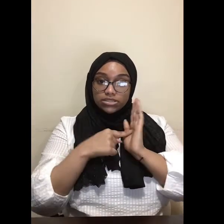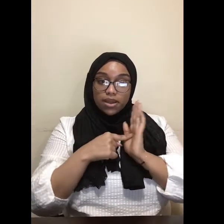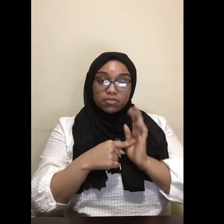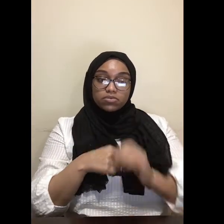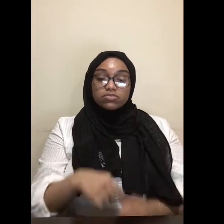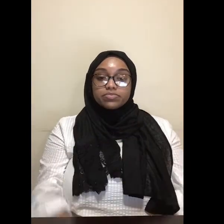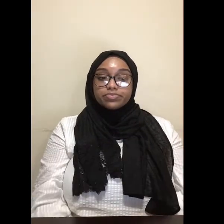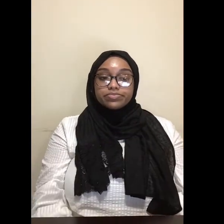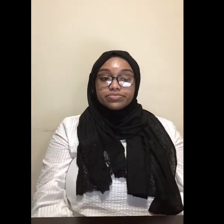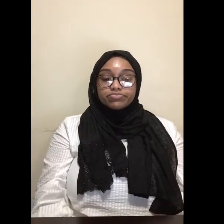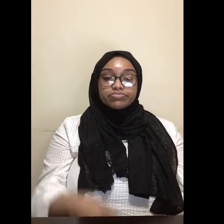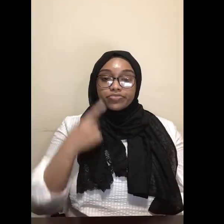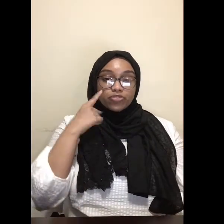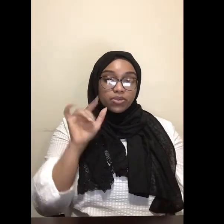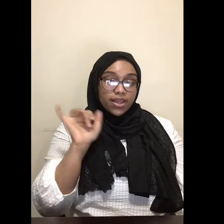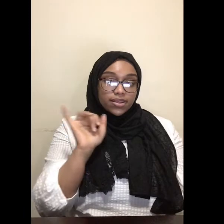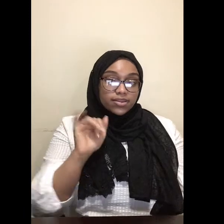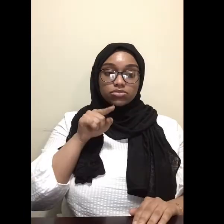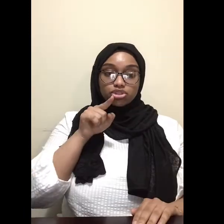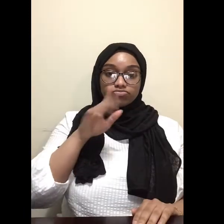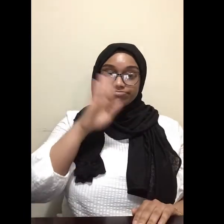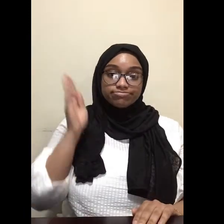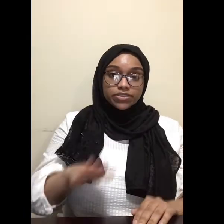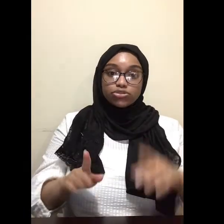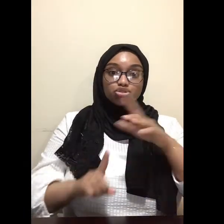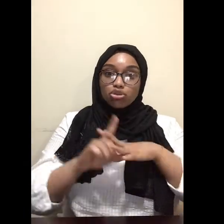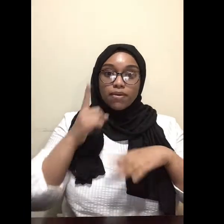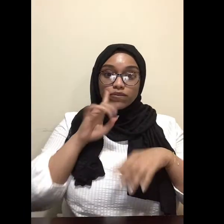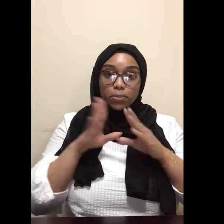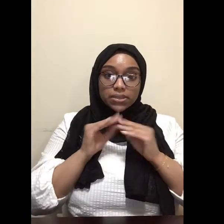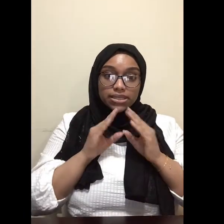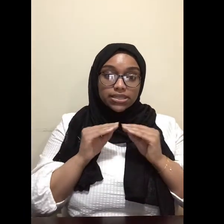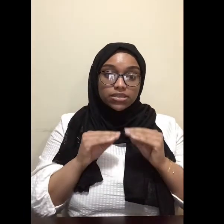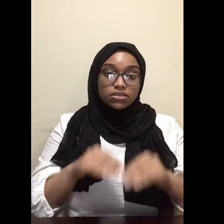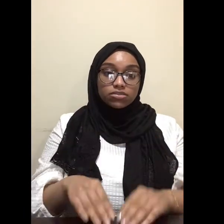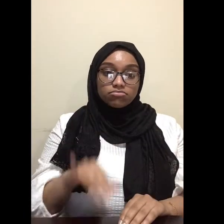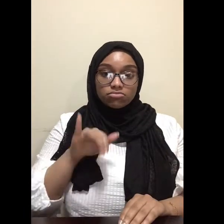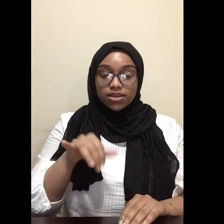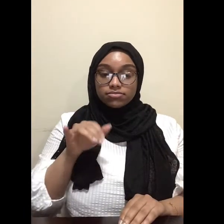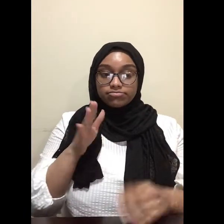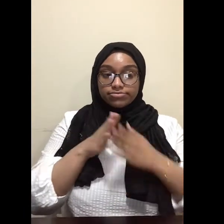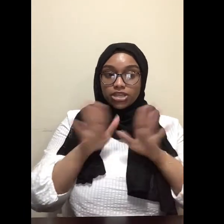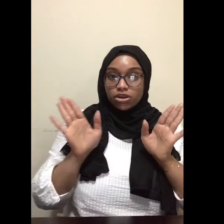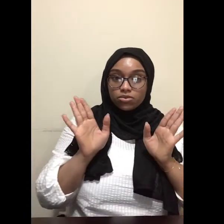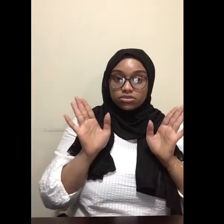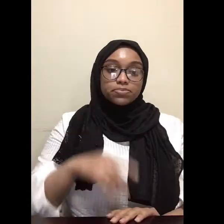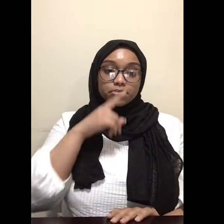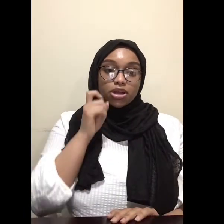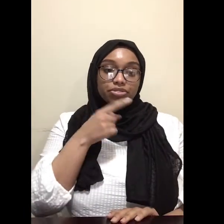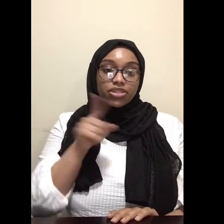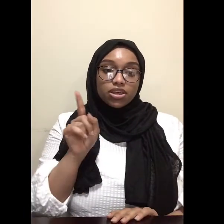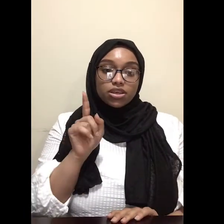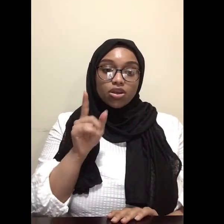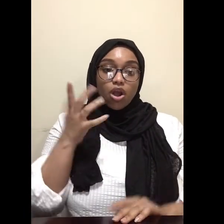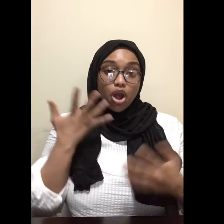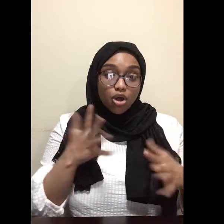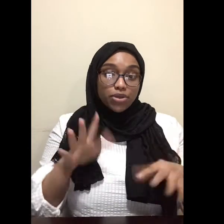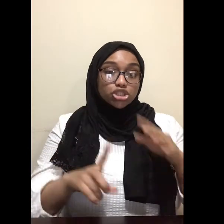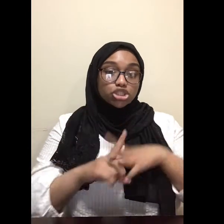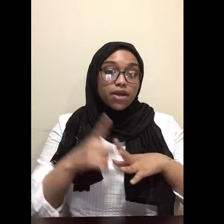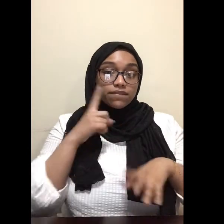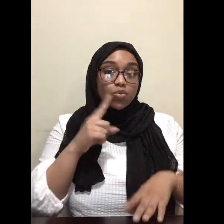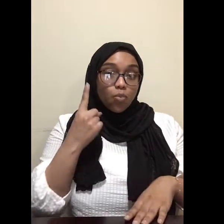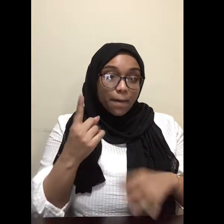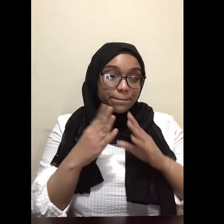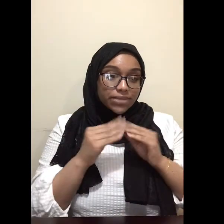and I would say, that's not true. That is not true. You're wrong. And it is, so you would